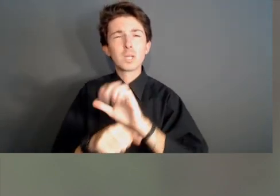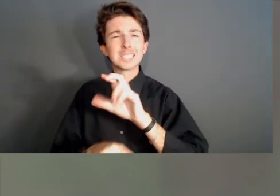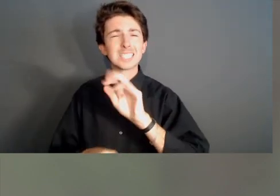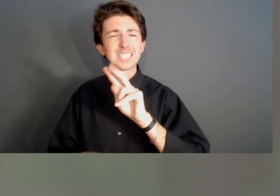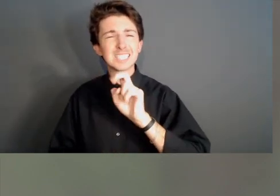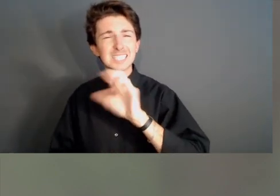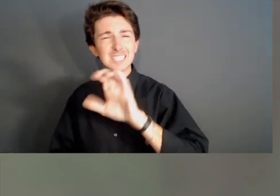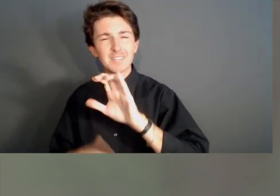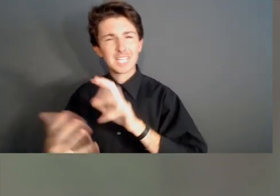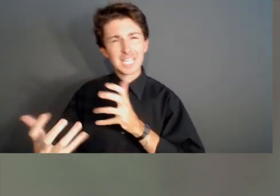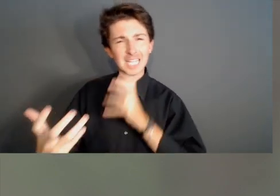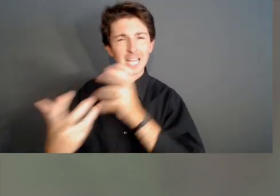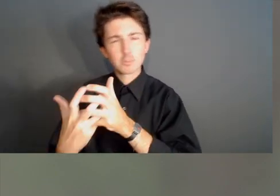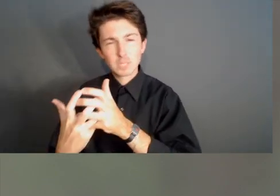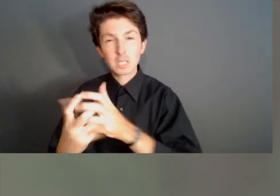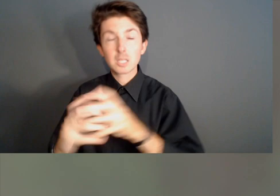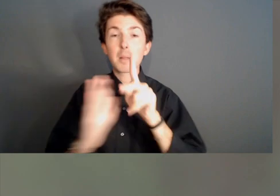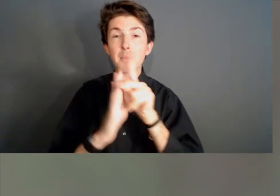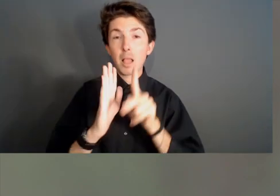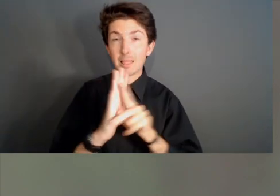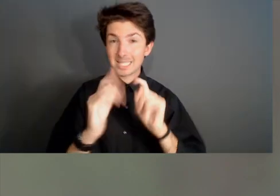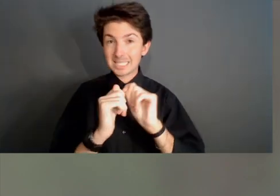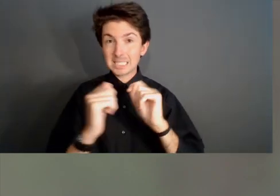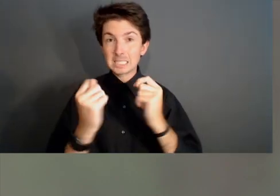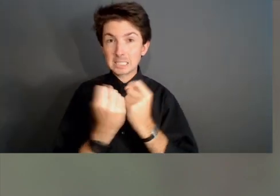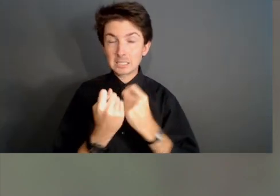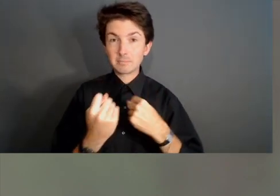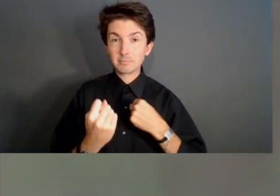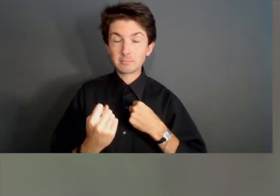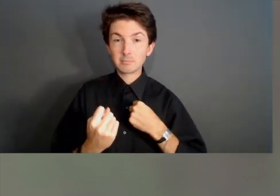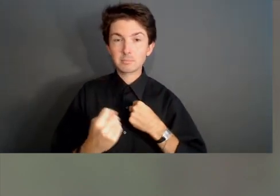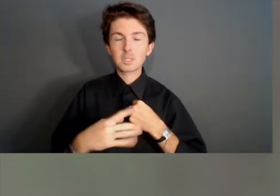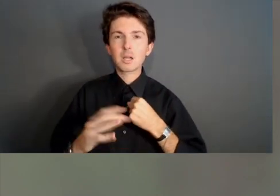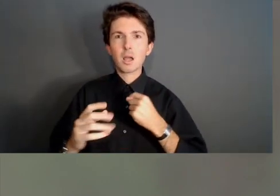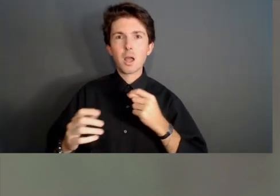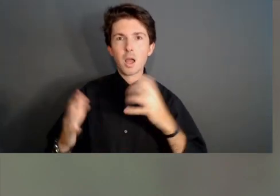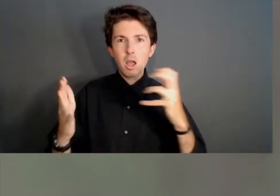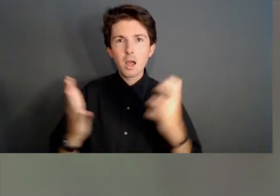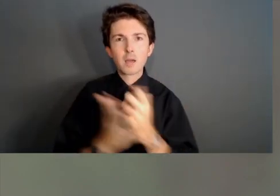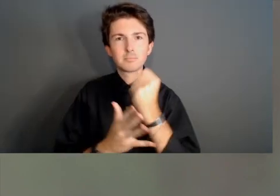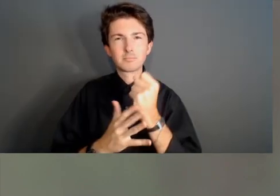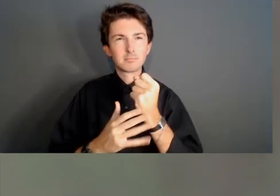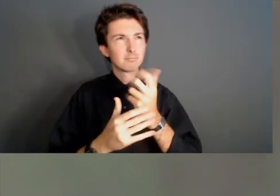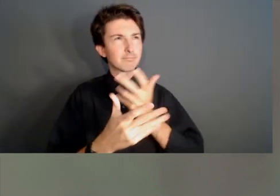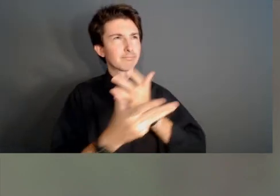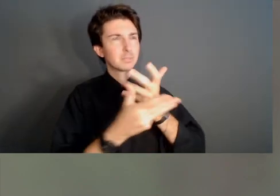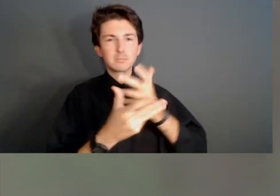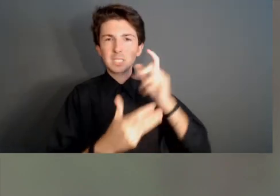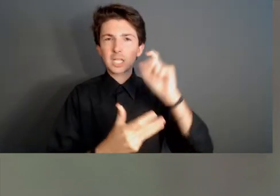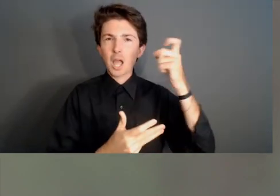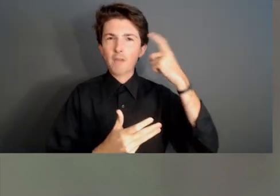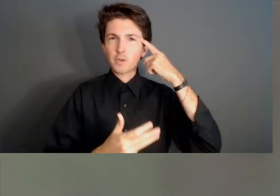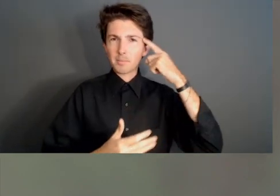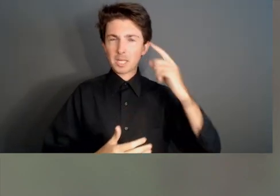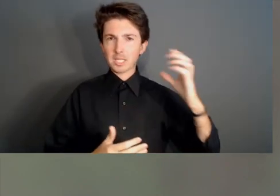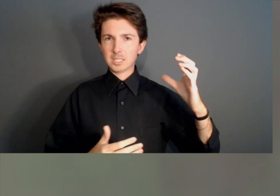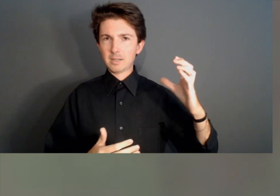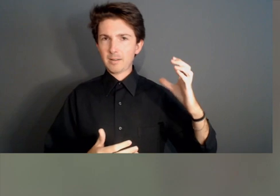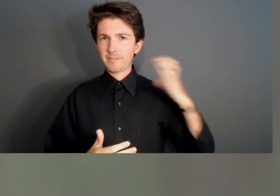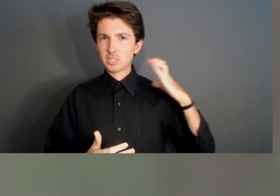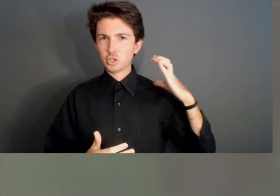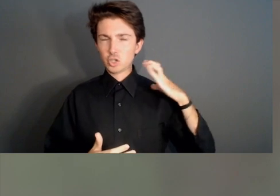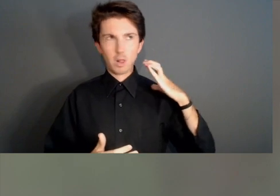meant that I had an opportunity to interact with government officials, national